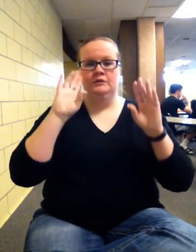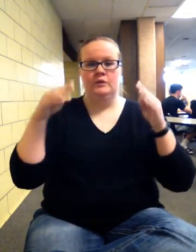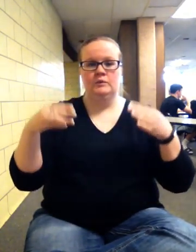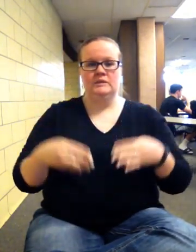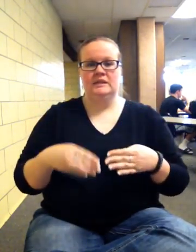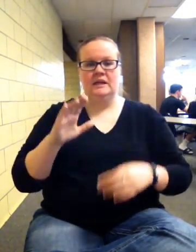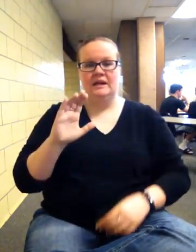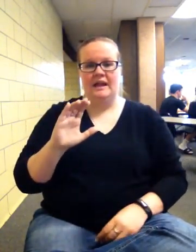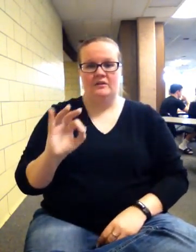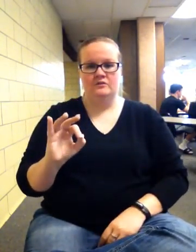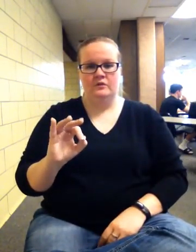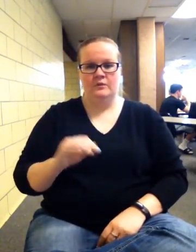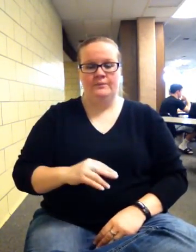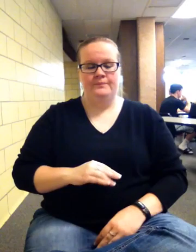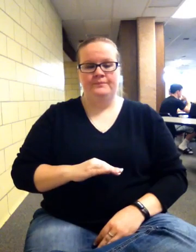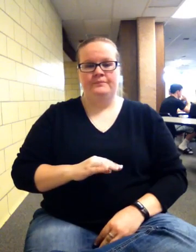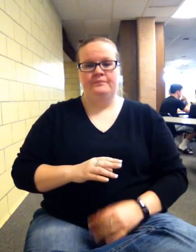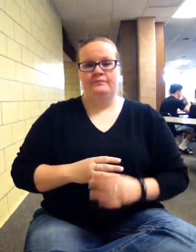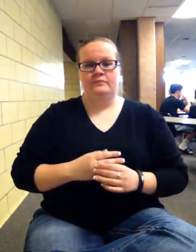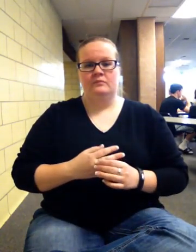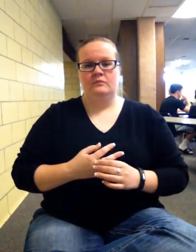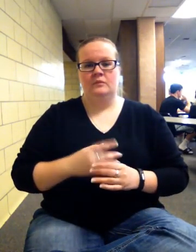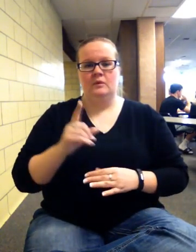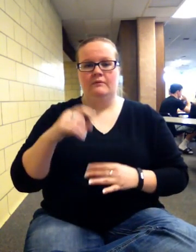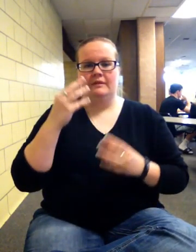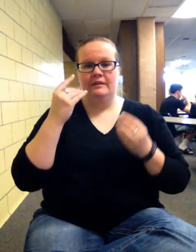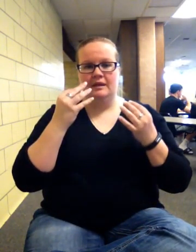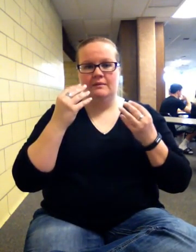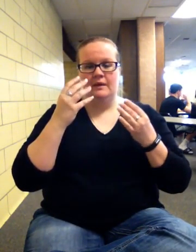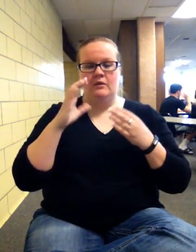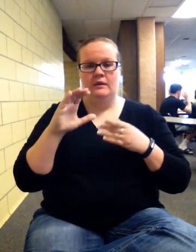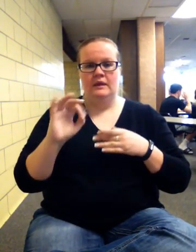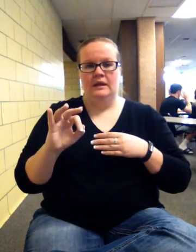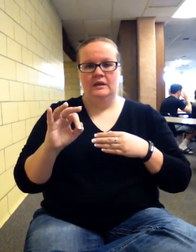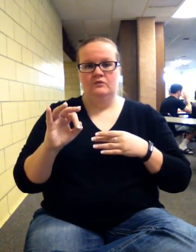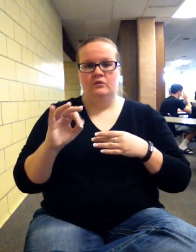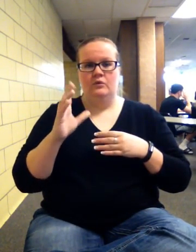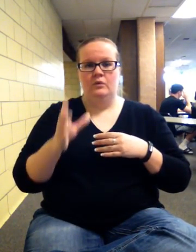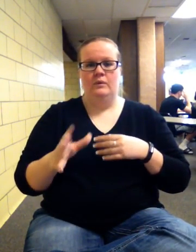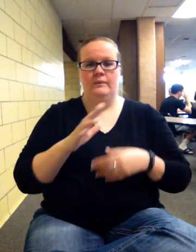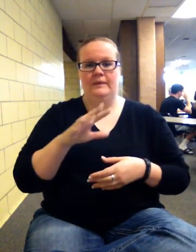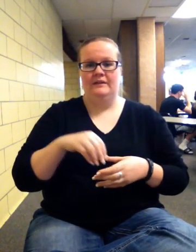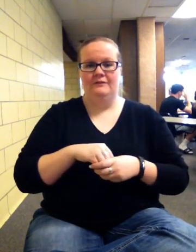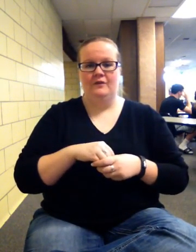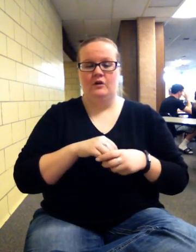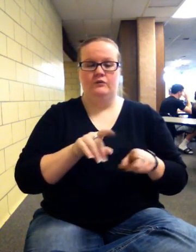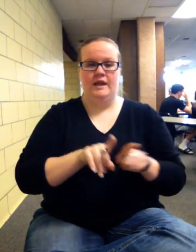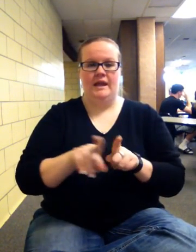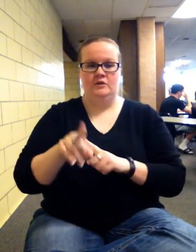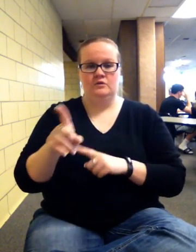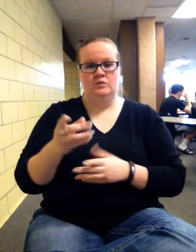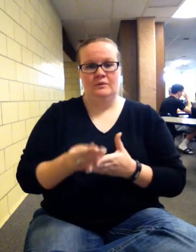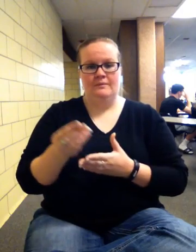cash flow because what we have to think about is we have to think about the cash flows that are going be involved as we buy these assets.